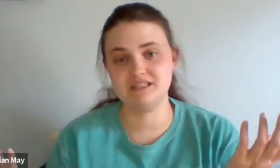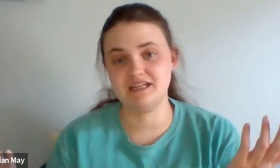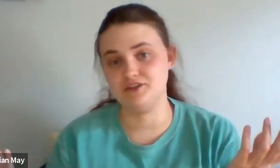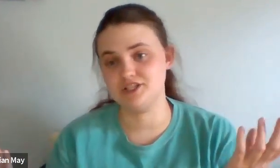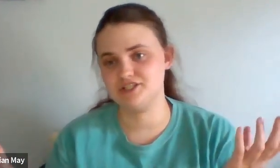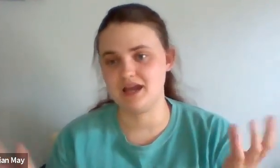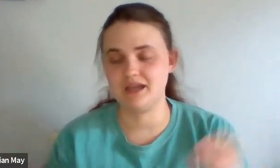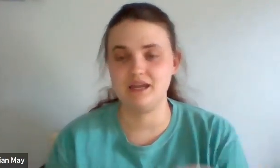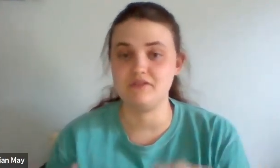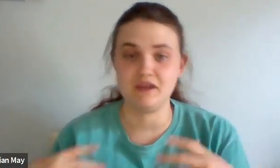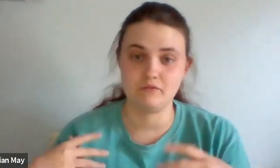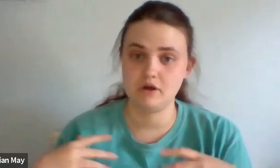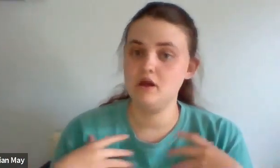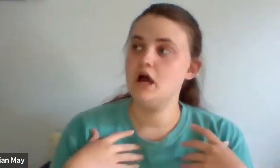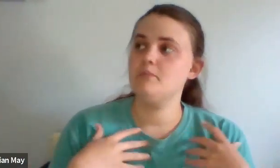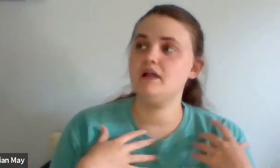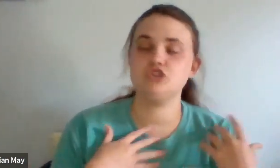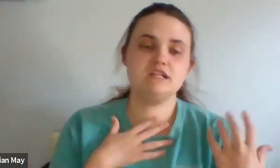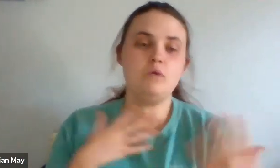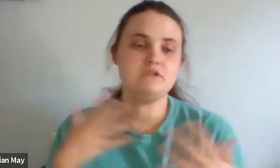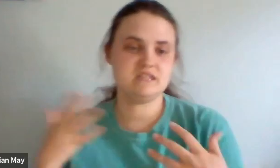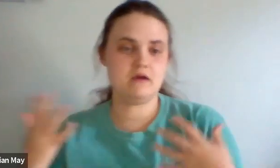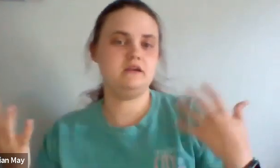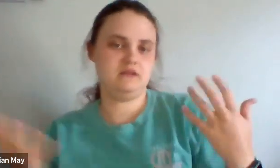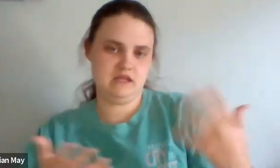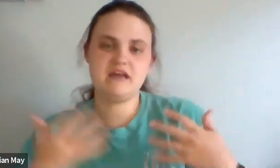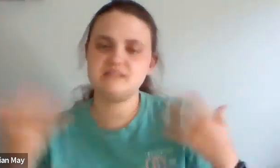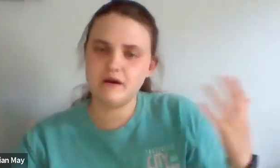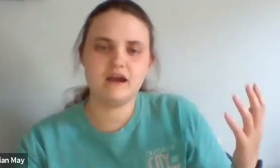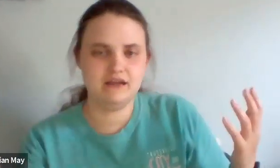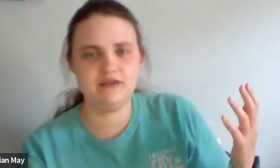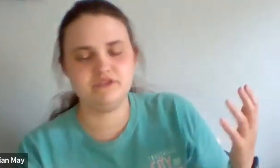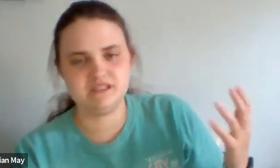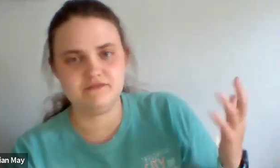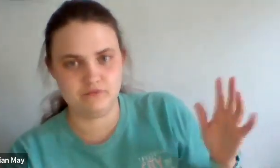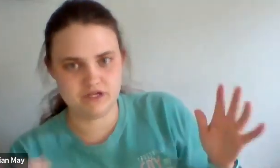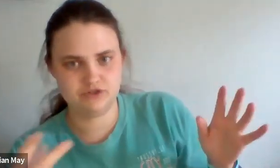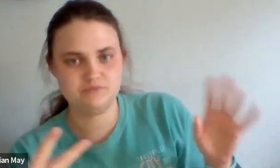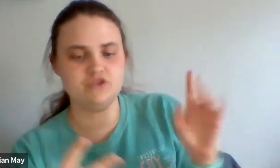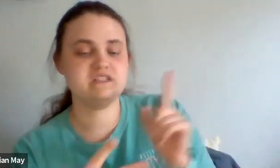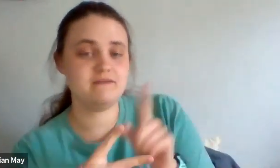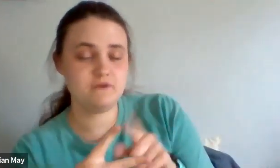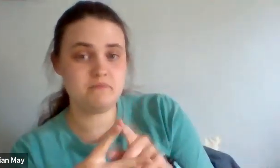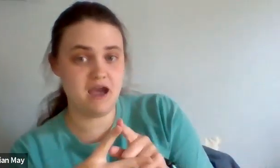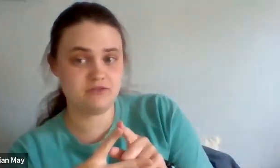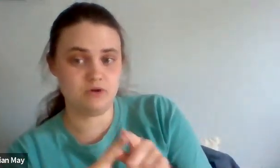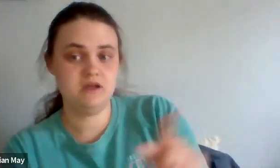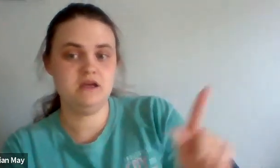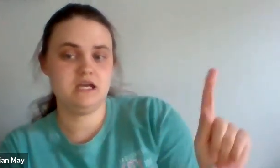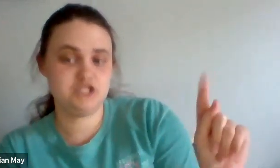in English, I can't even think of one, but like trying to almost sound like, that's how I kind of get with the sign for restroom. So the sign for bathroom is you